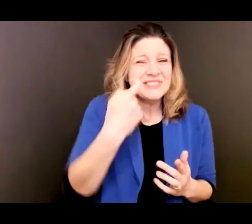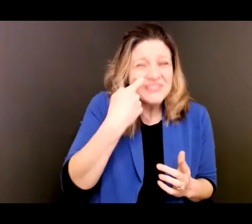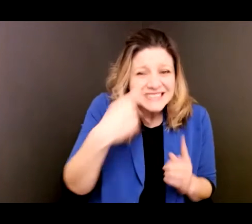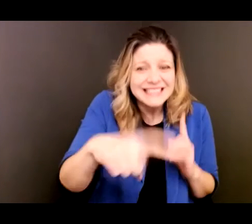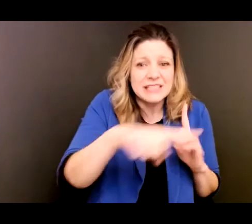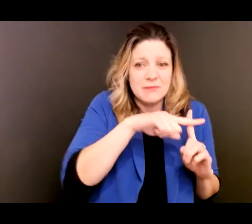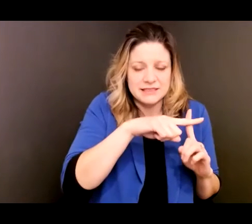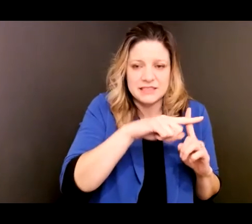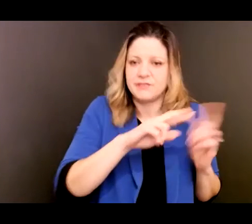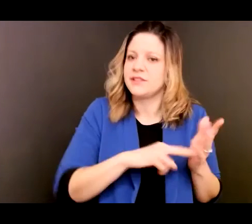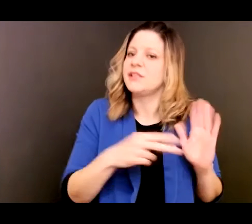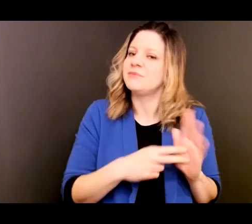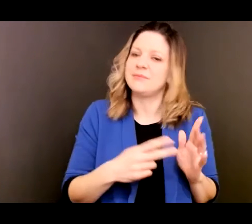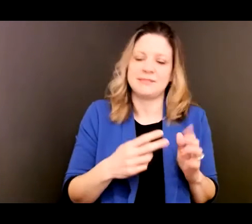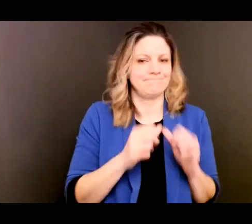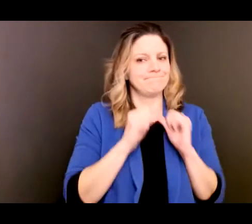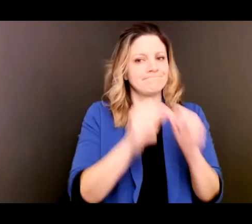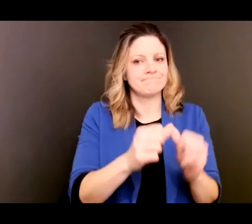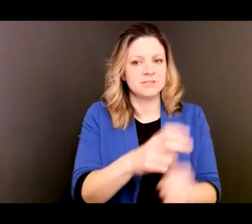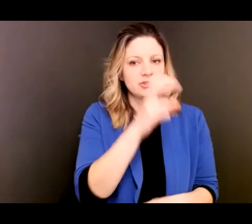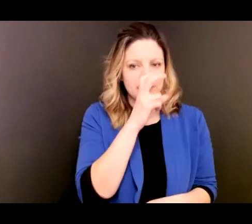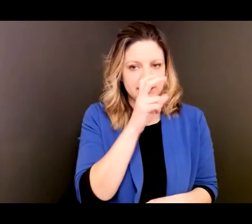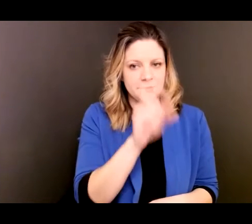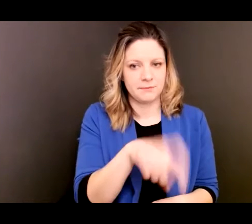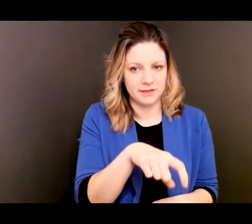at a point to relax this restriction.